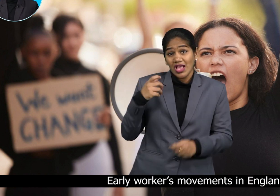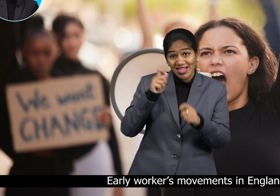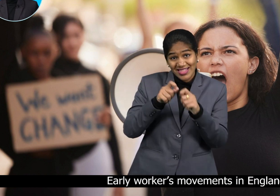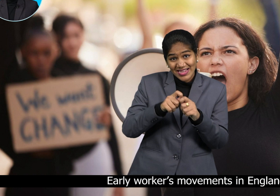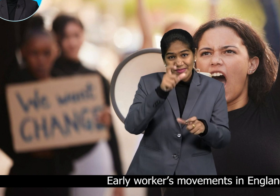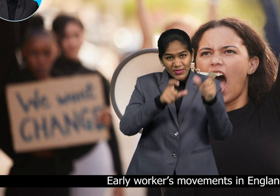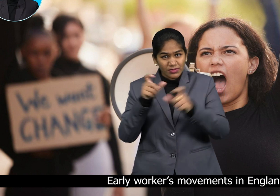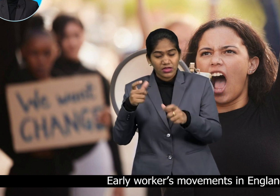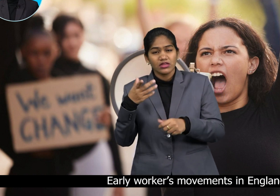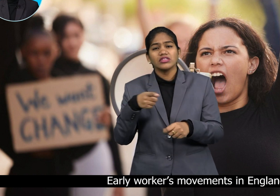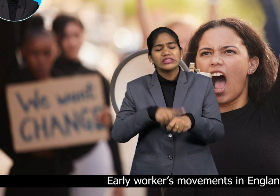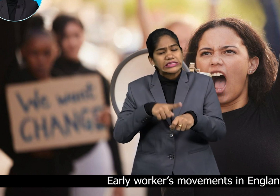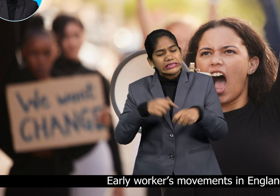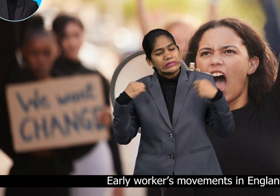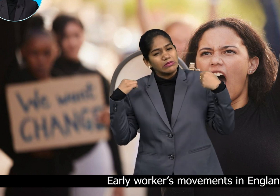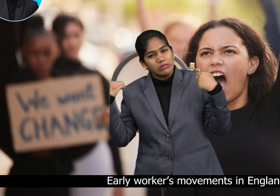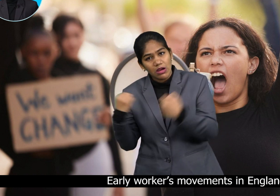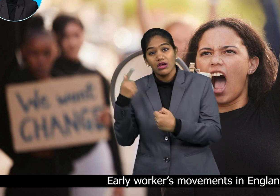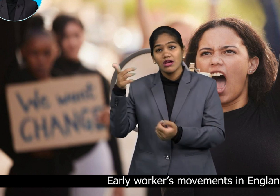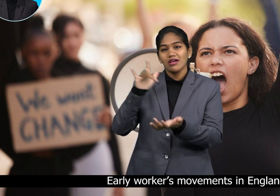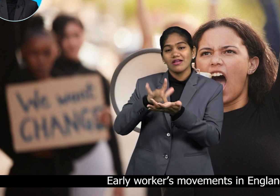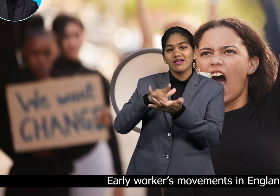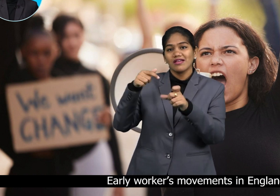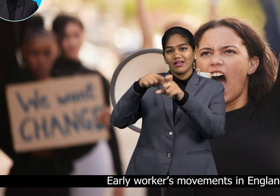Early workers' movements in England.